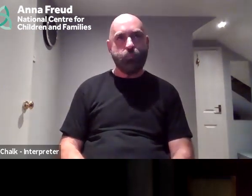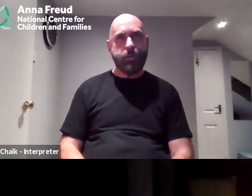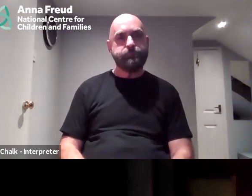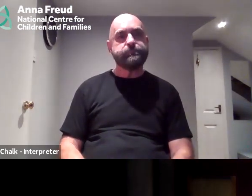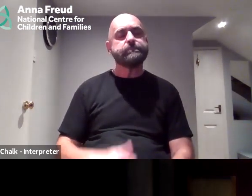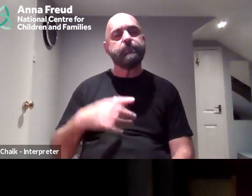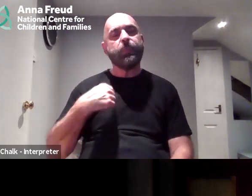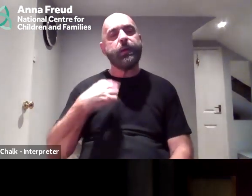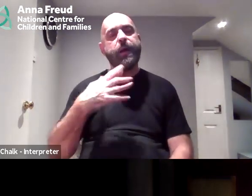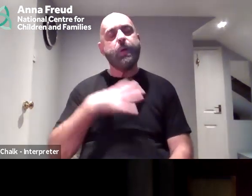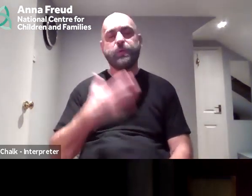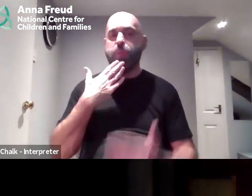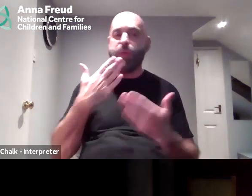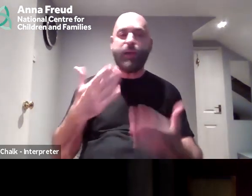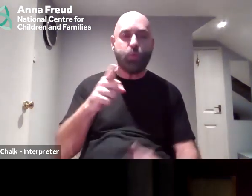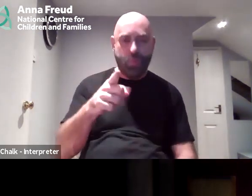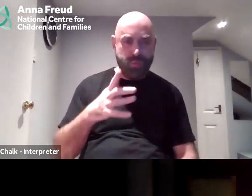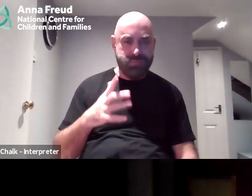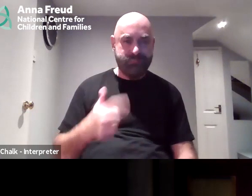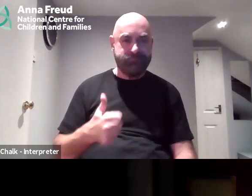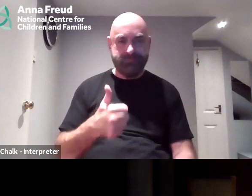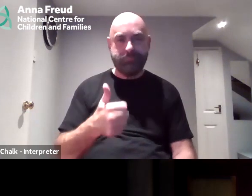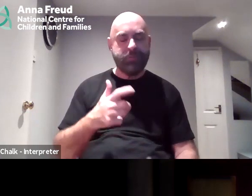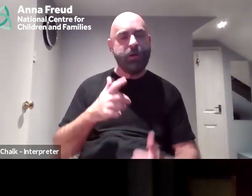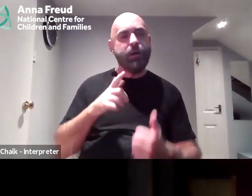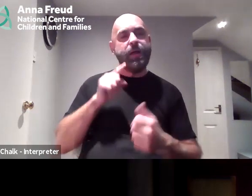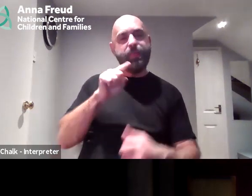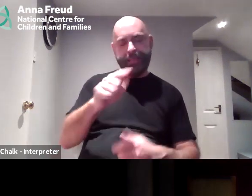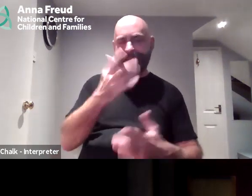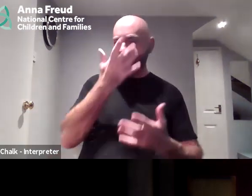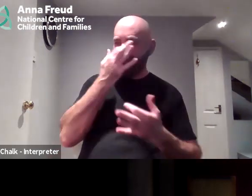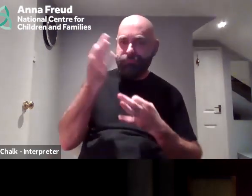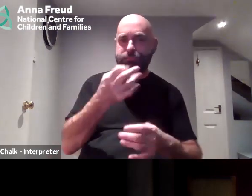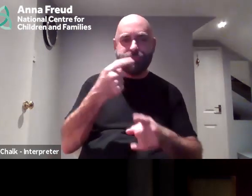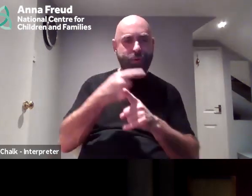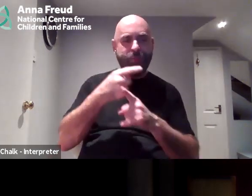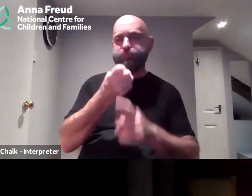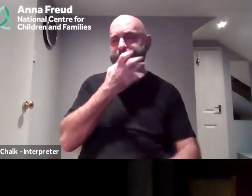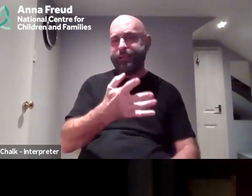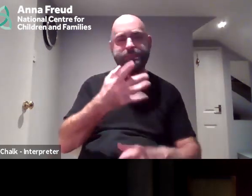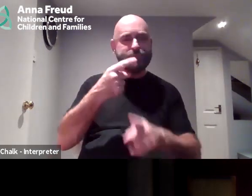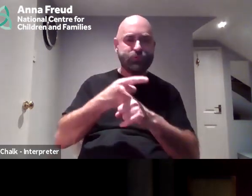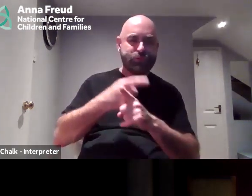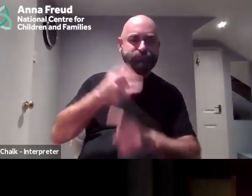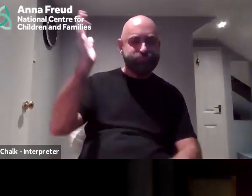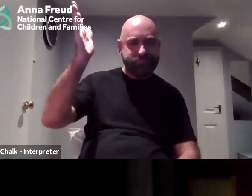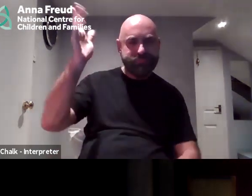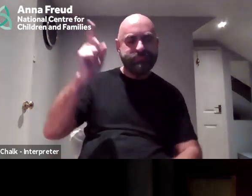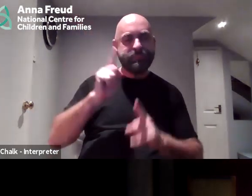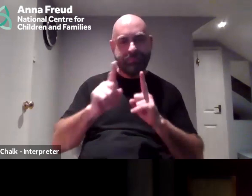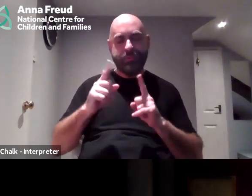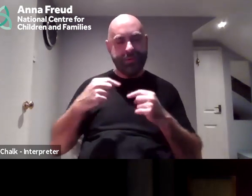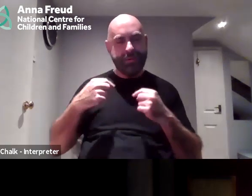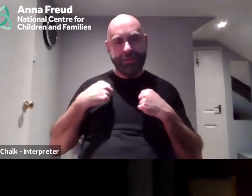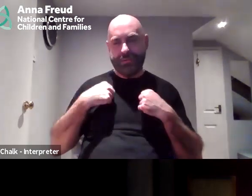I want to thank you, not just for this fascinating talk, this brilliant talk, which,